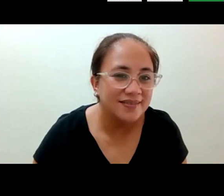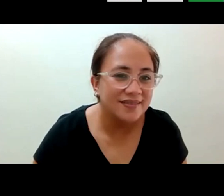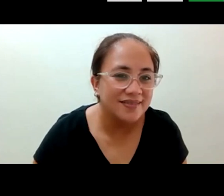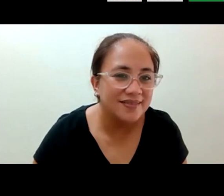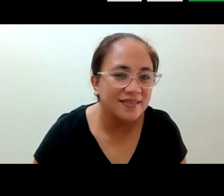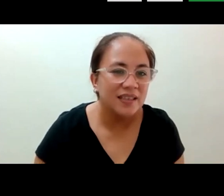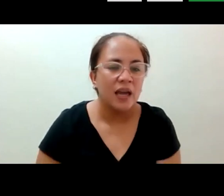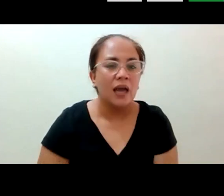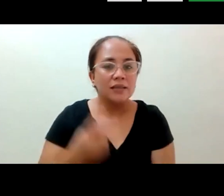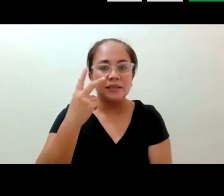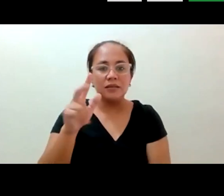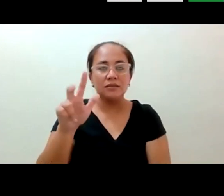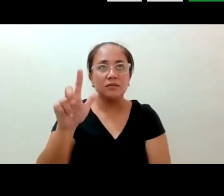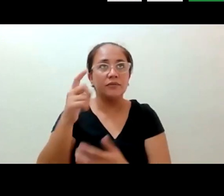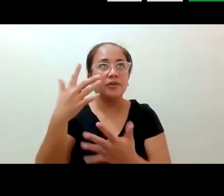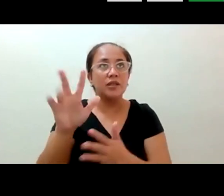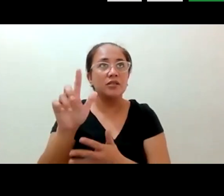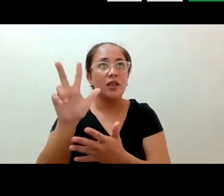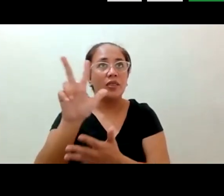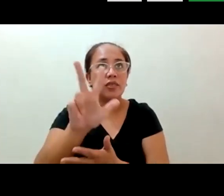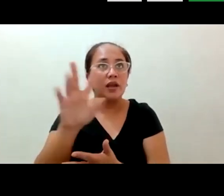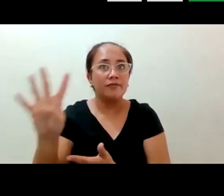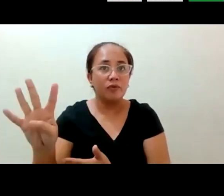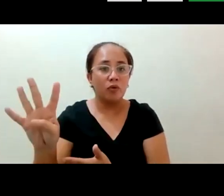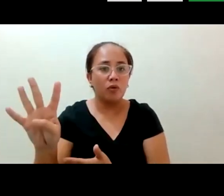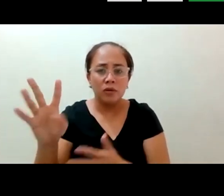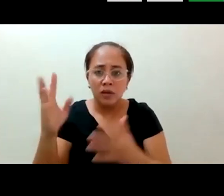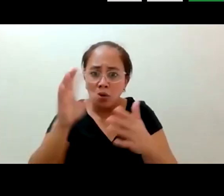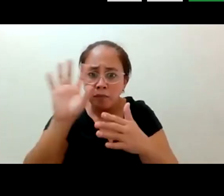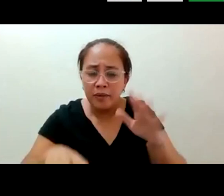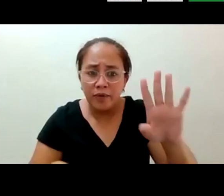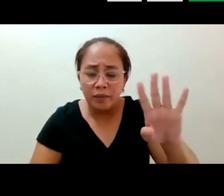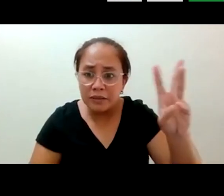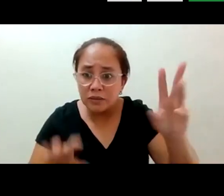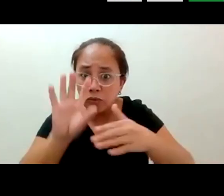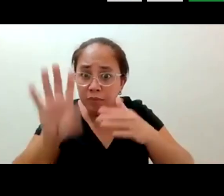3 and 4, and have I seen both 5 and 6?